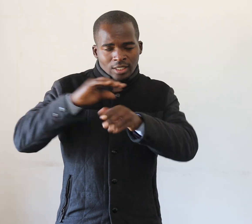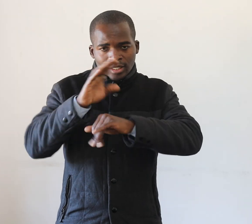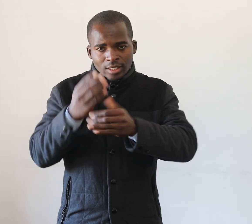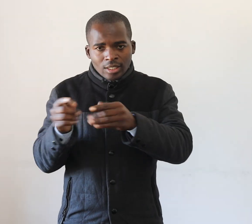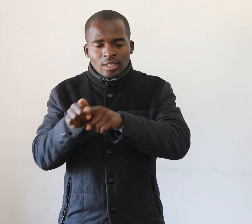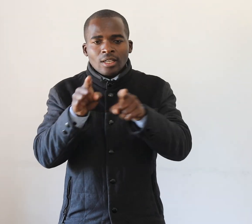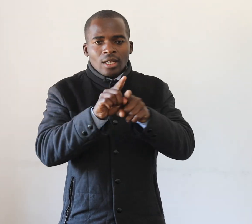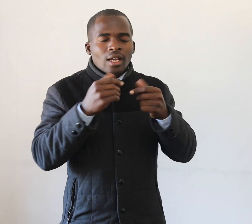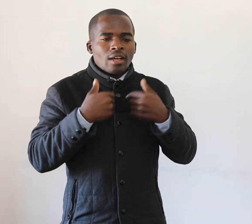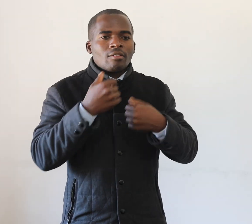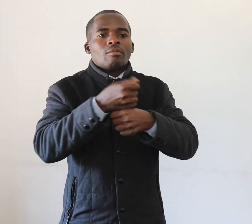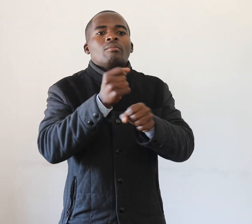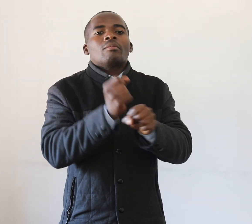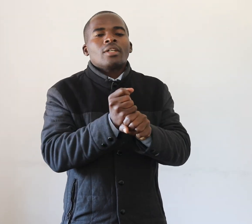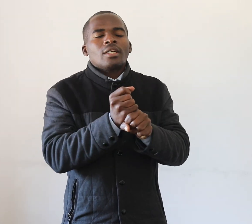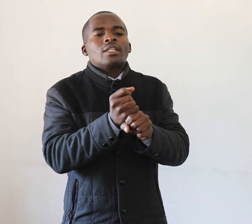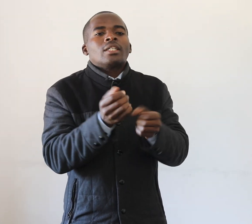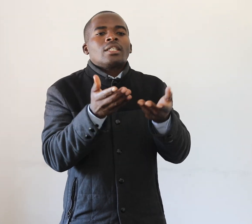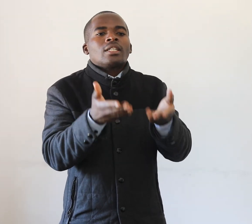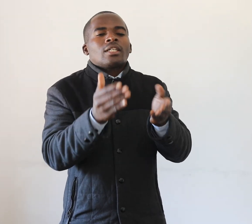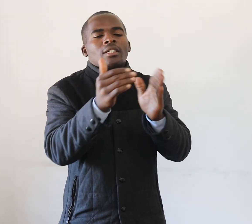well. Seventh,